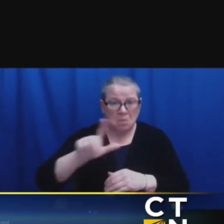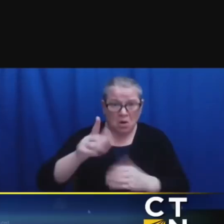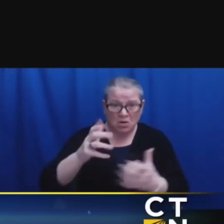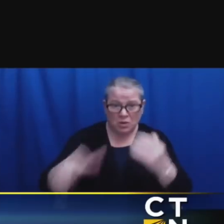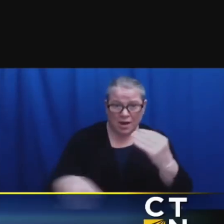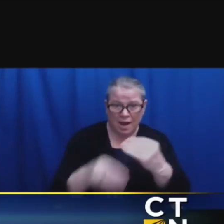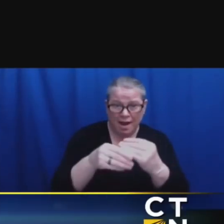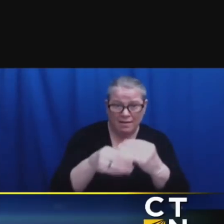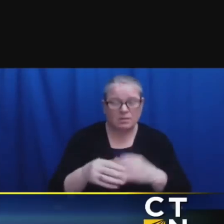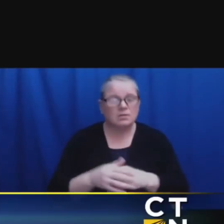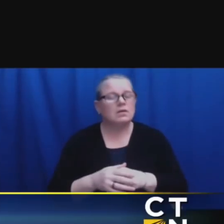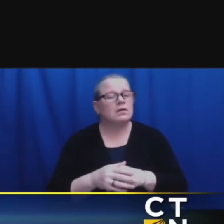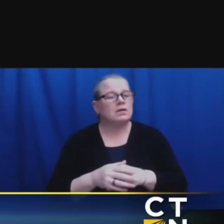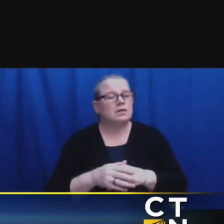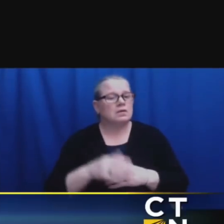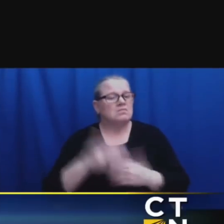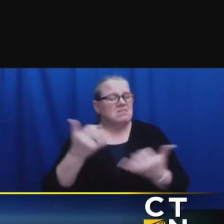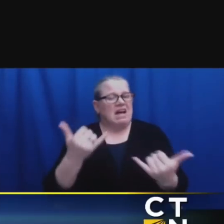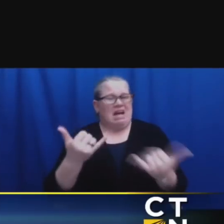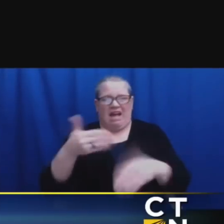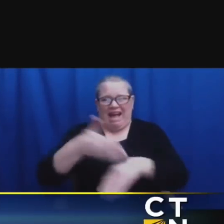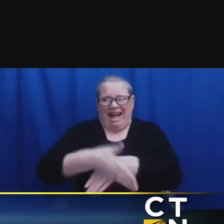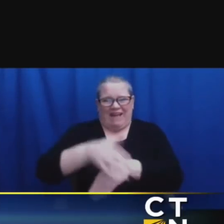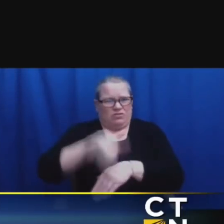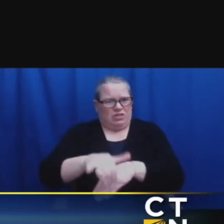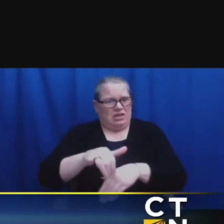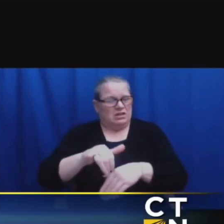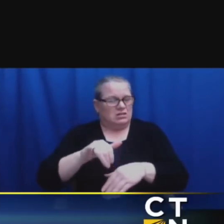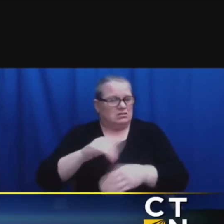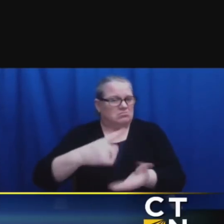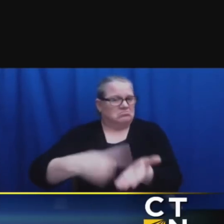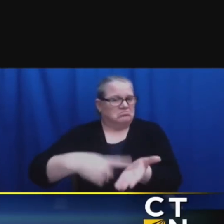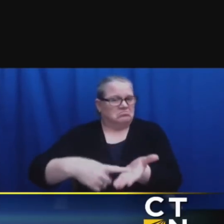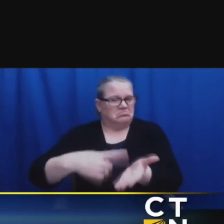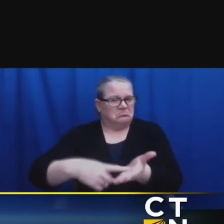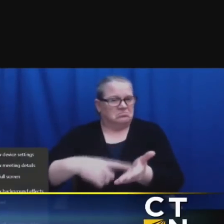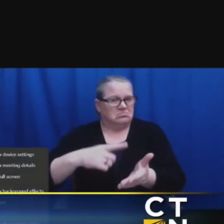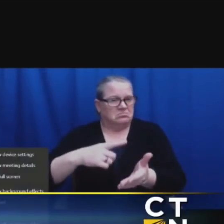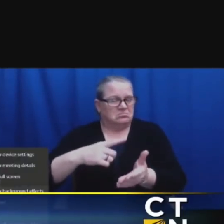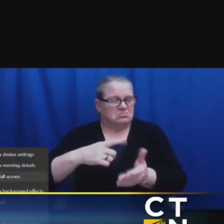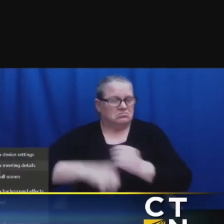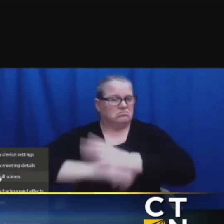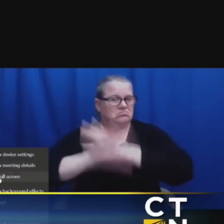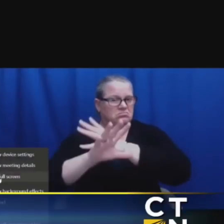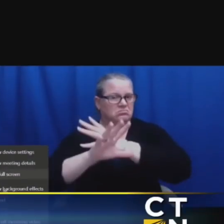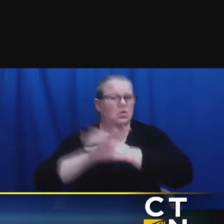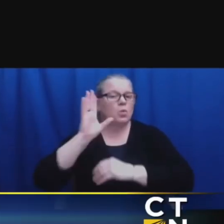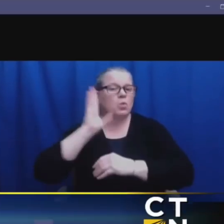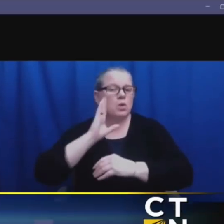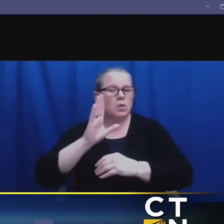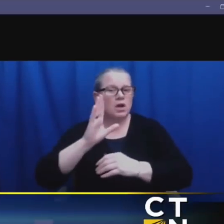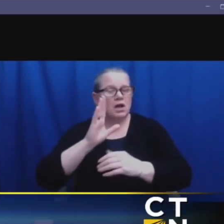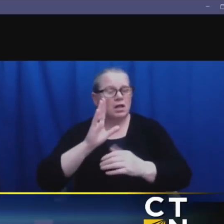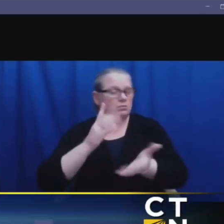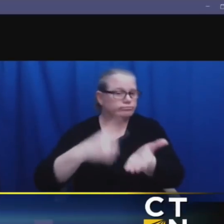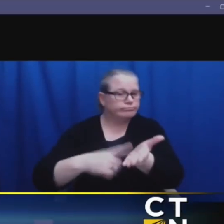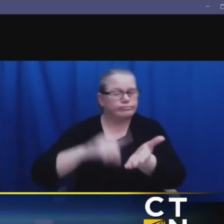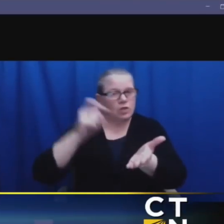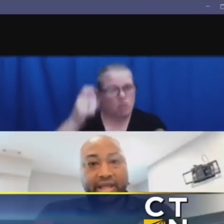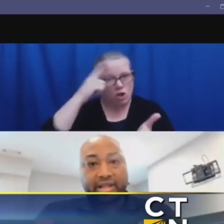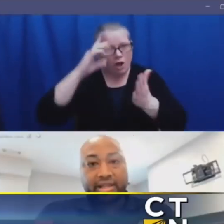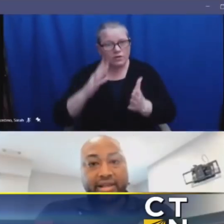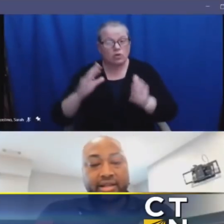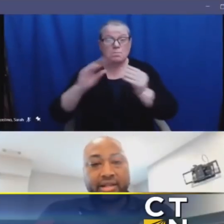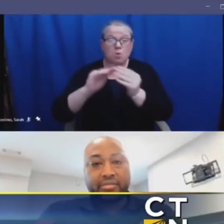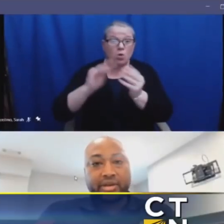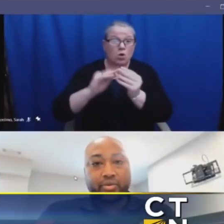update after this call, and any other further decisions that would have to be made, we'll communicate it out publicly. But overall,